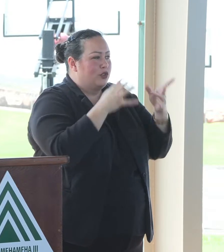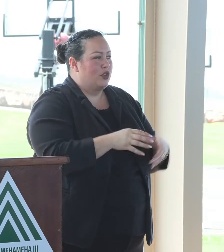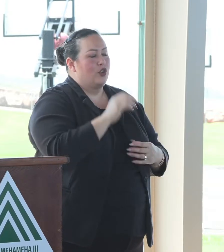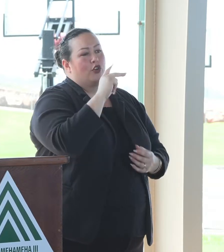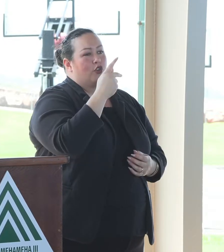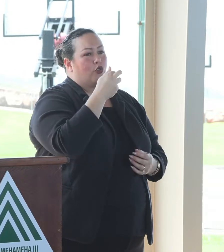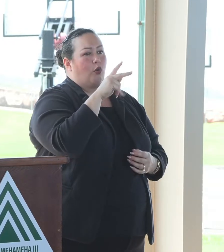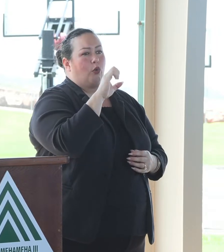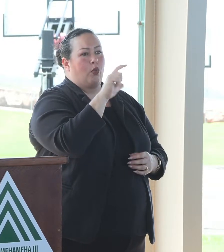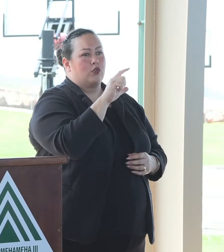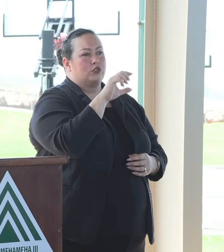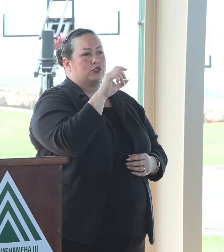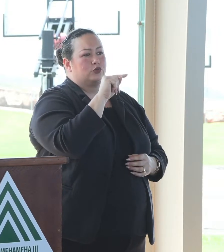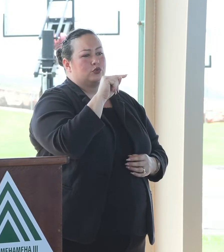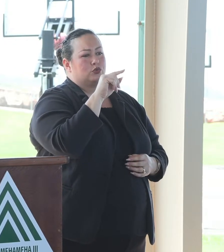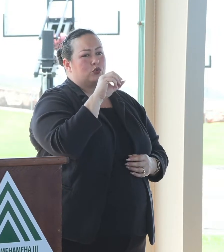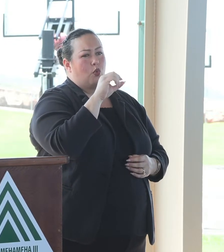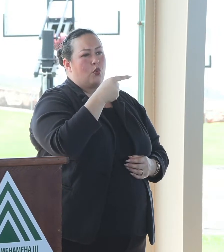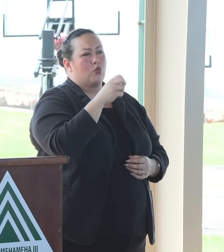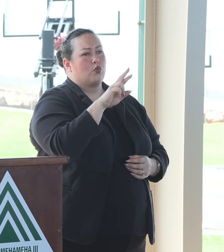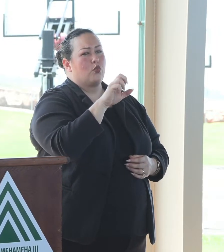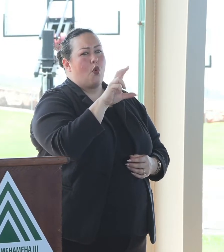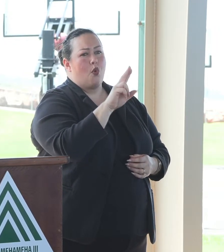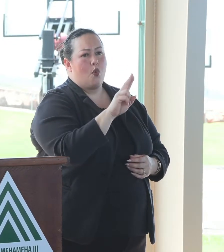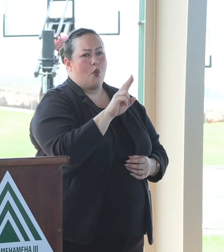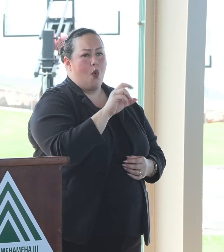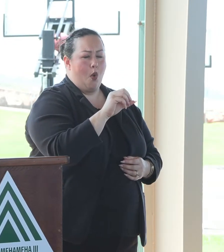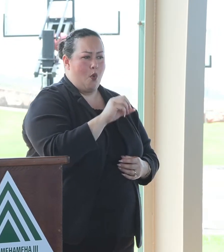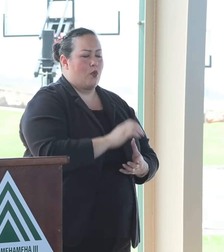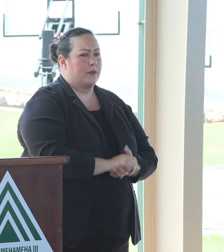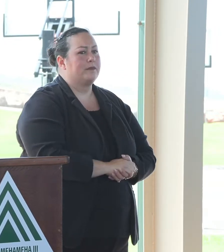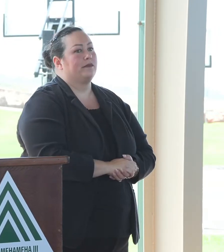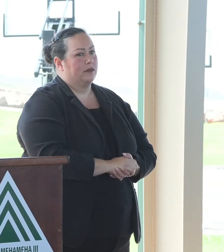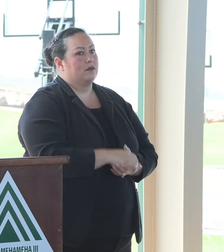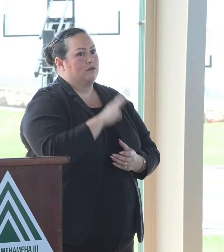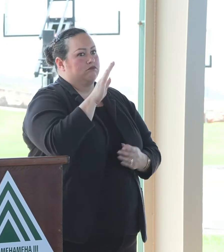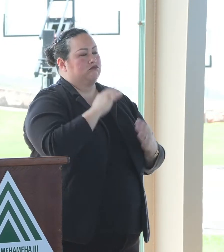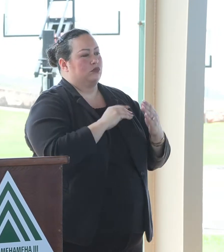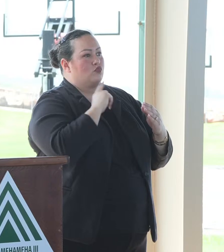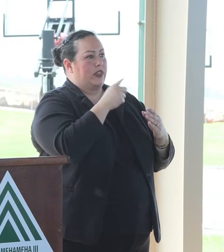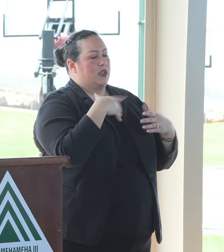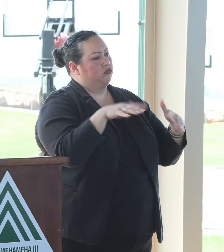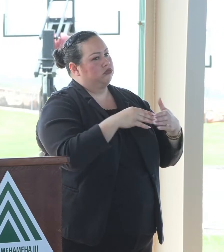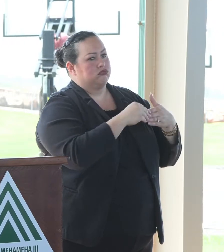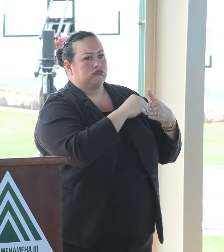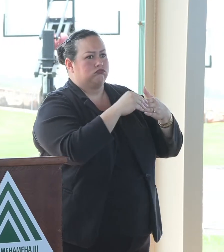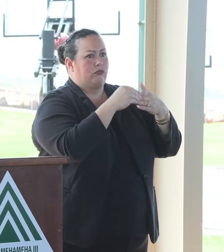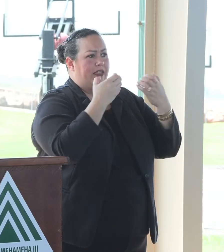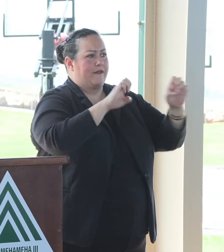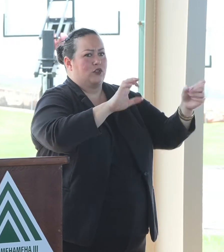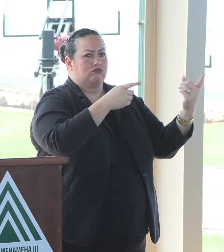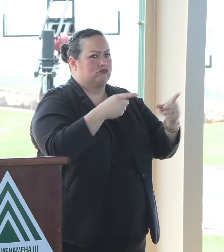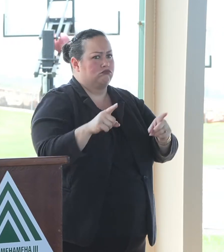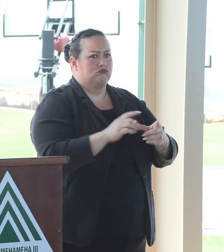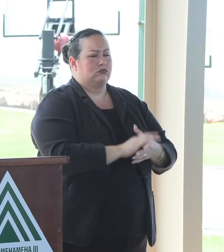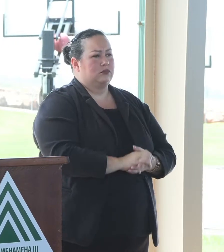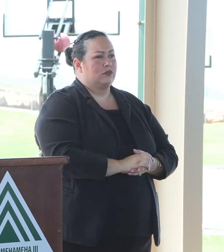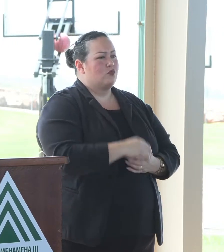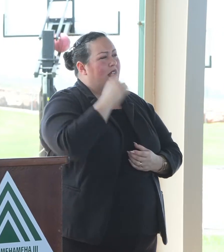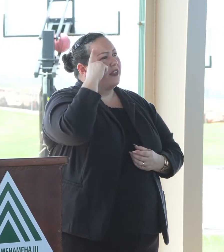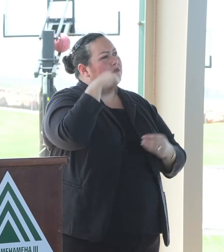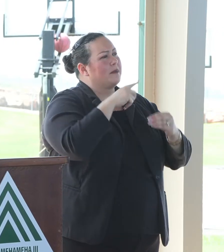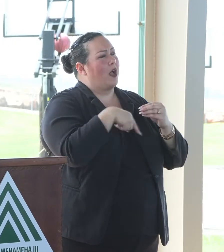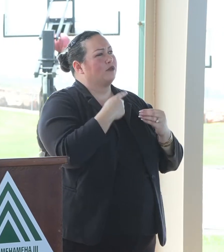Otoguro, who was instrumental in helping to lead the effort here. When I think about the students coming